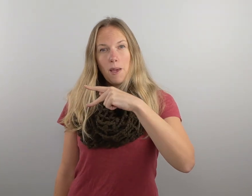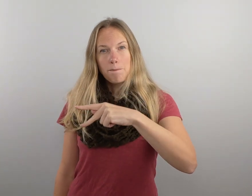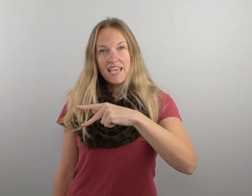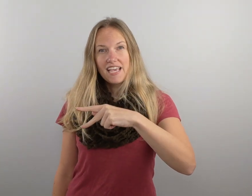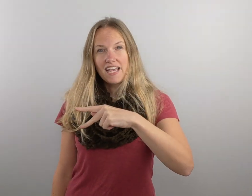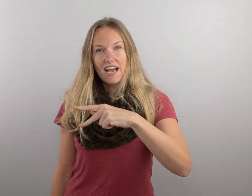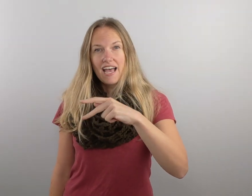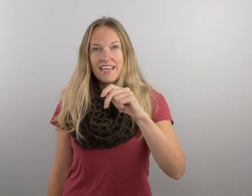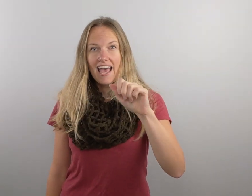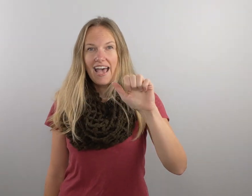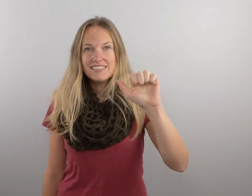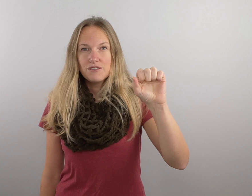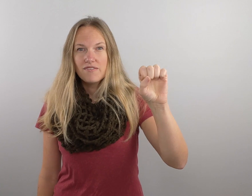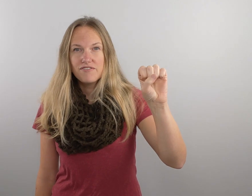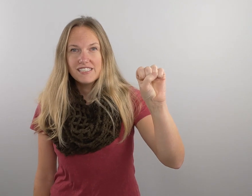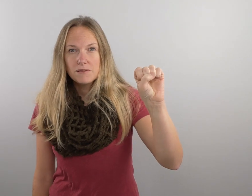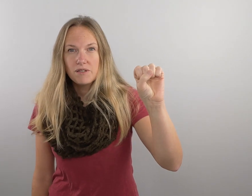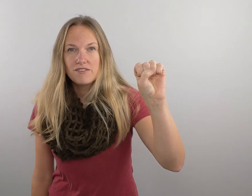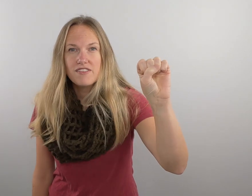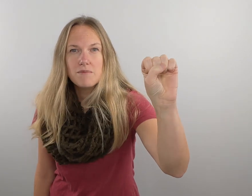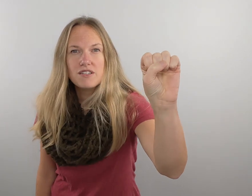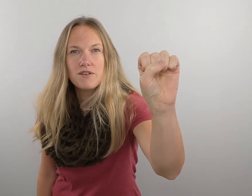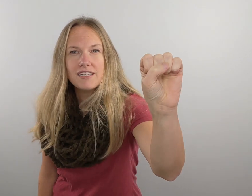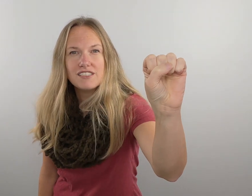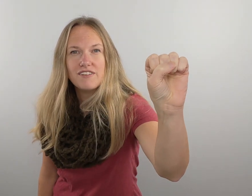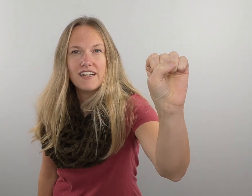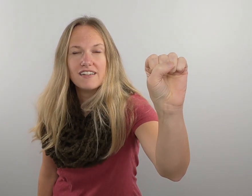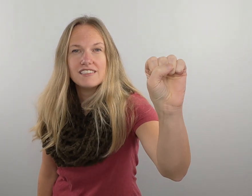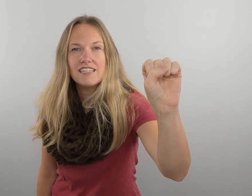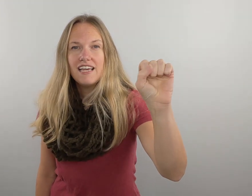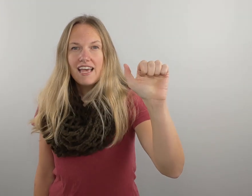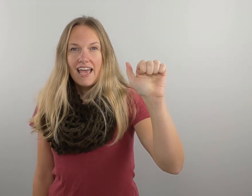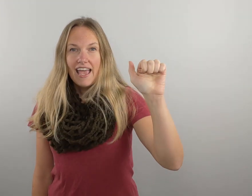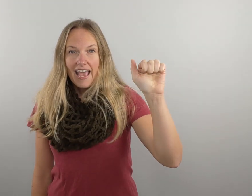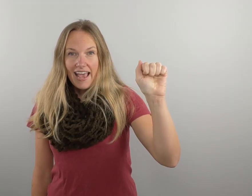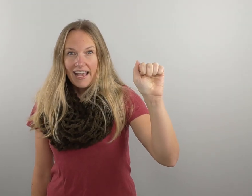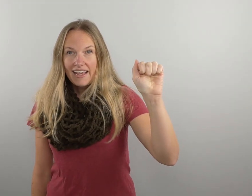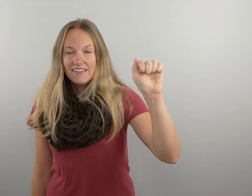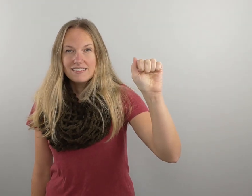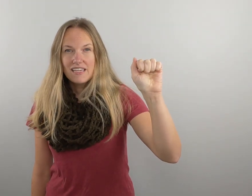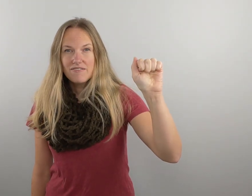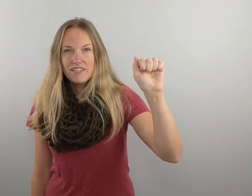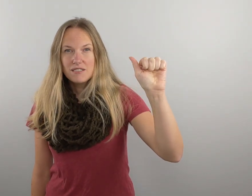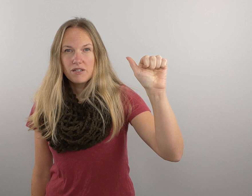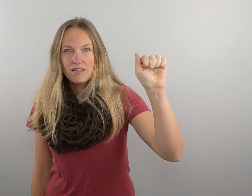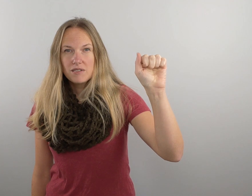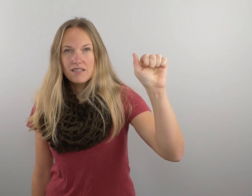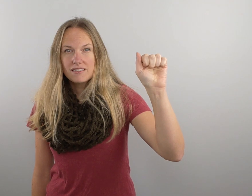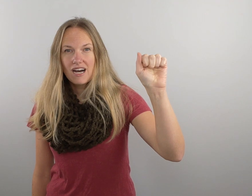P, and then S, you have a fist, but your thumb is across your fingers. A, same fist, but your thumb is on the top